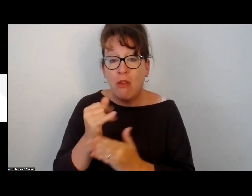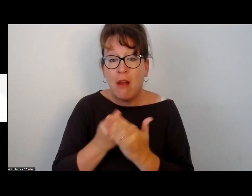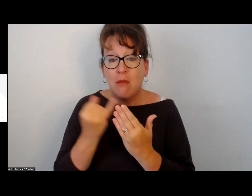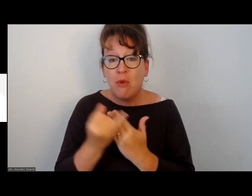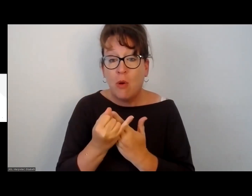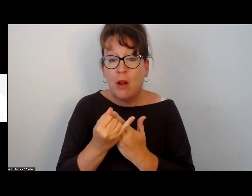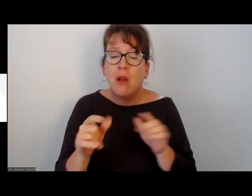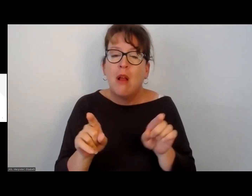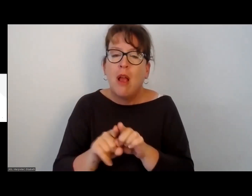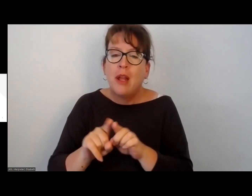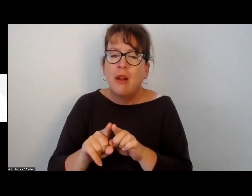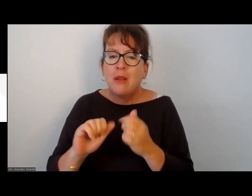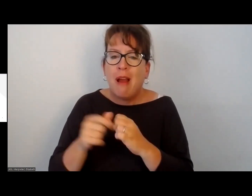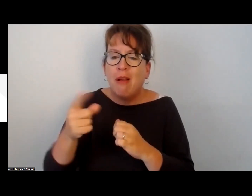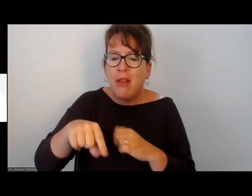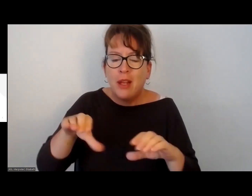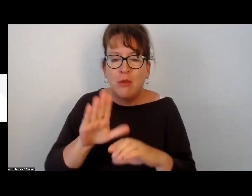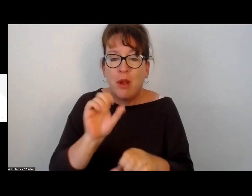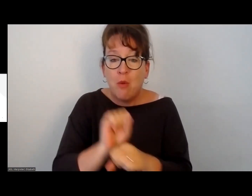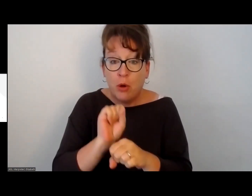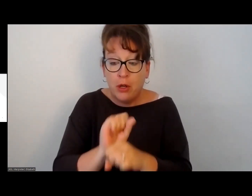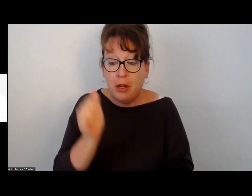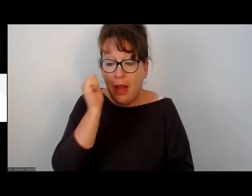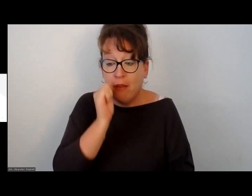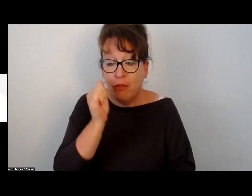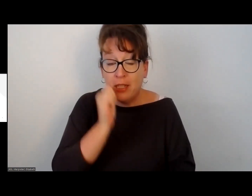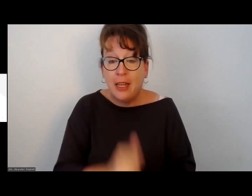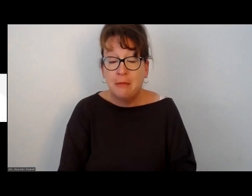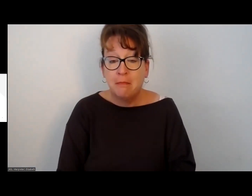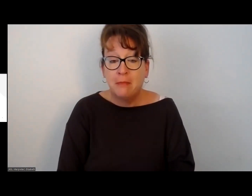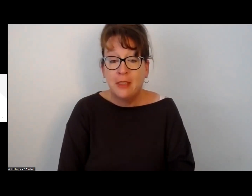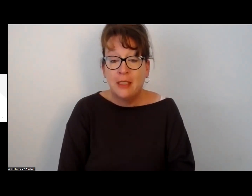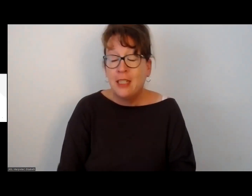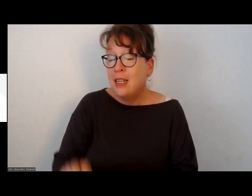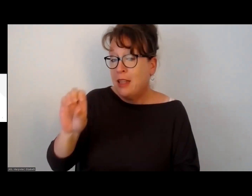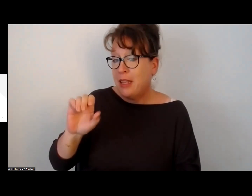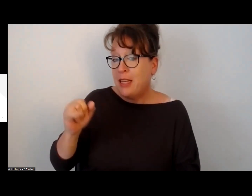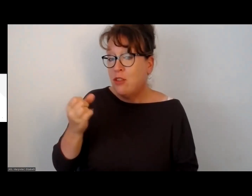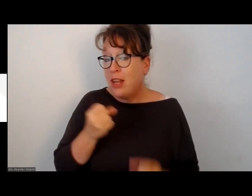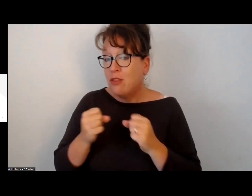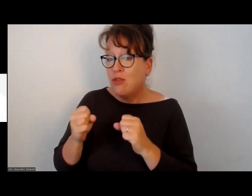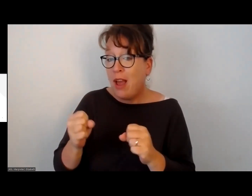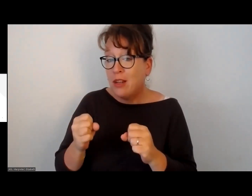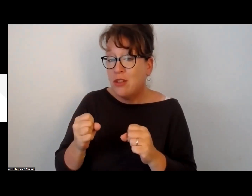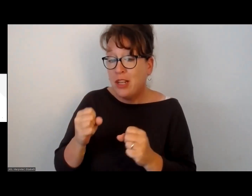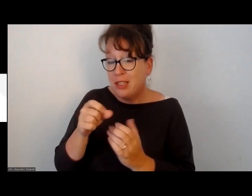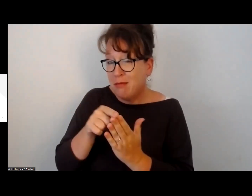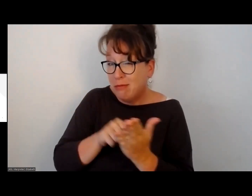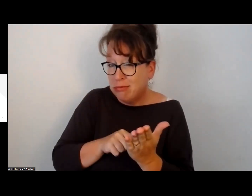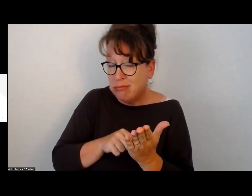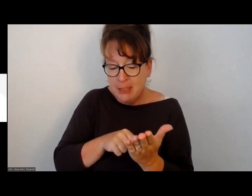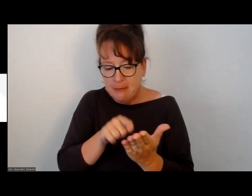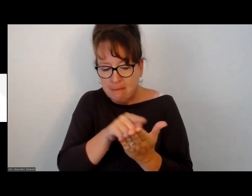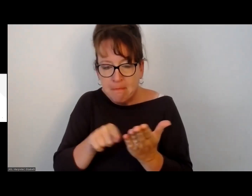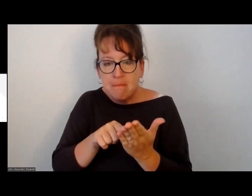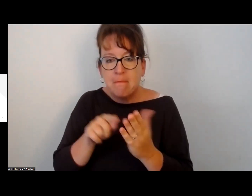the way they do their work every single day. And so the EJ strategy, finalizing that document, making